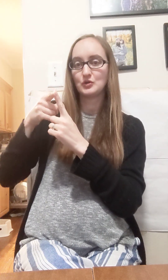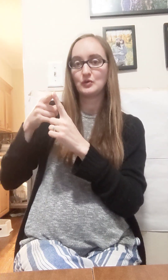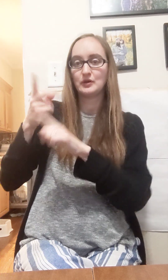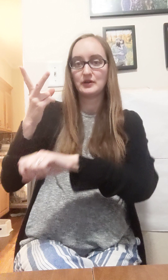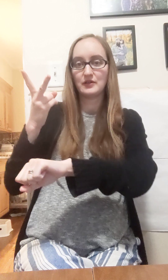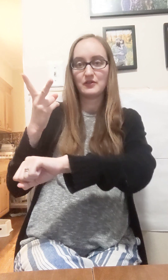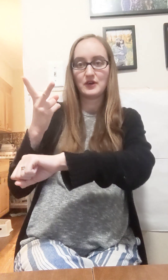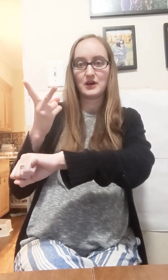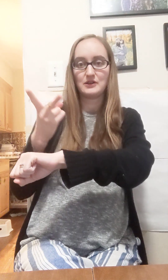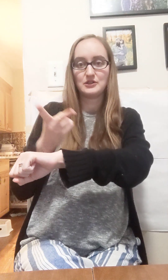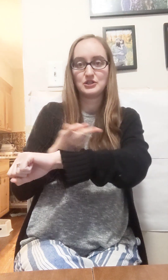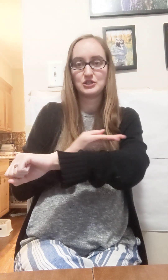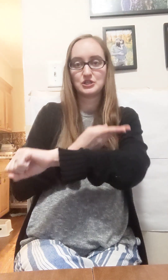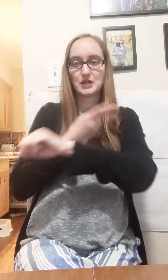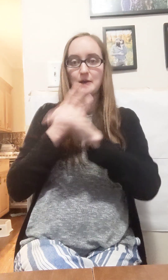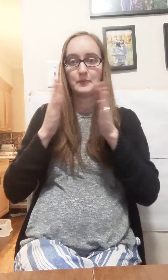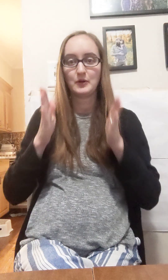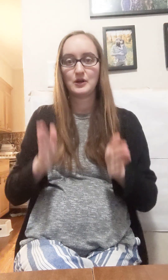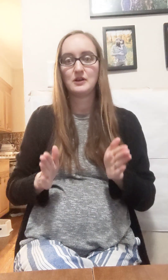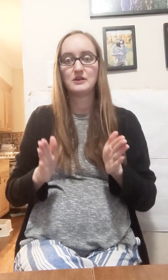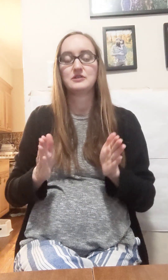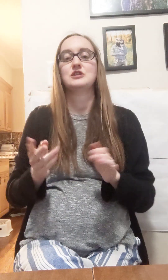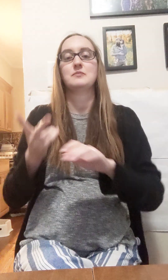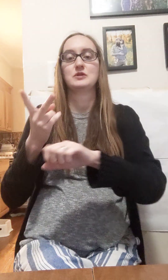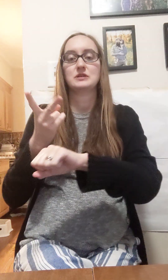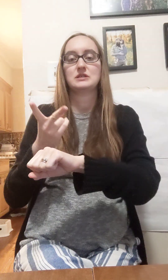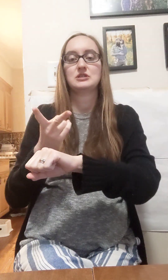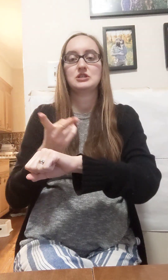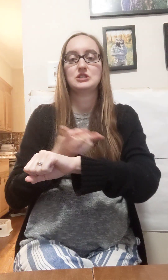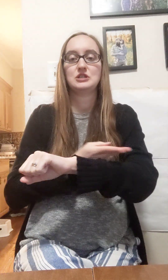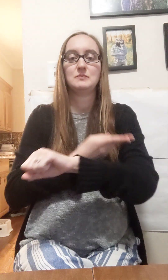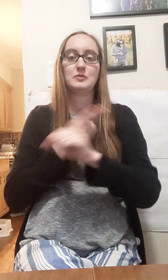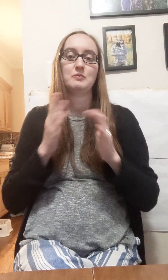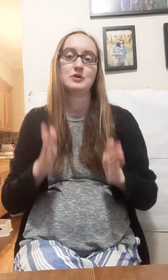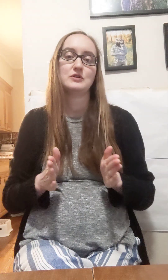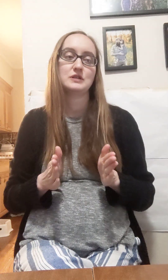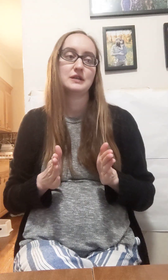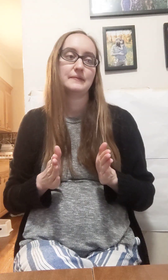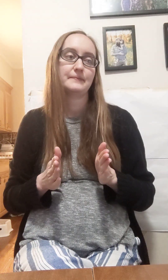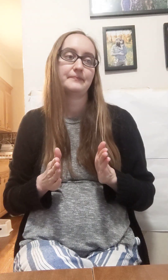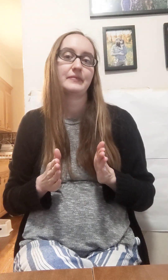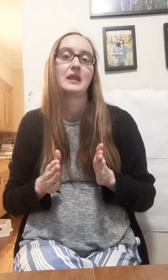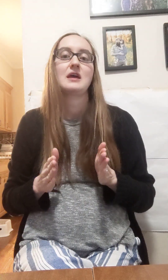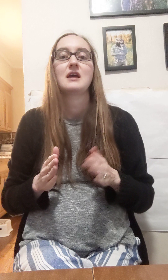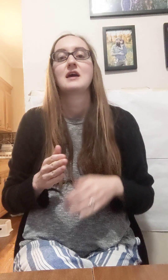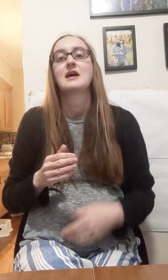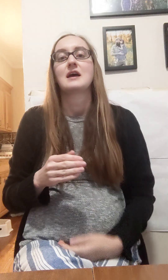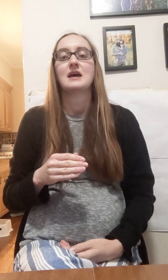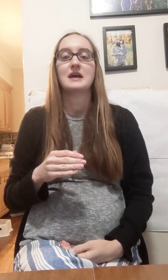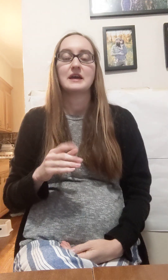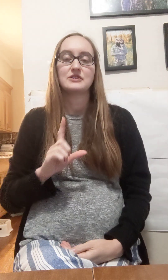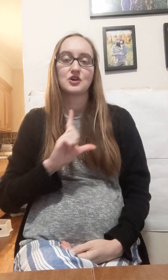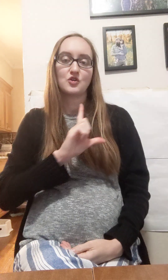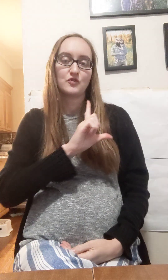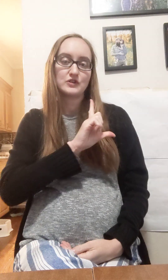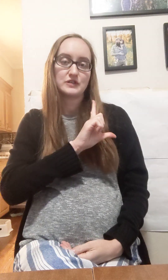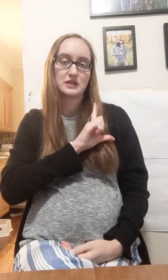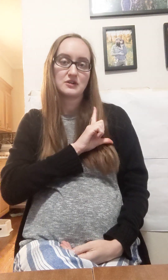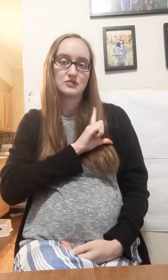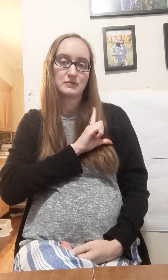to the shepherd. A shepherd is a sheep person. And overseer, so I'm going to